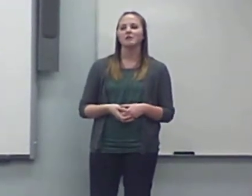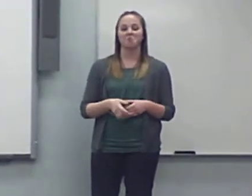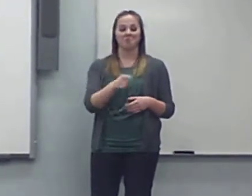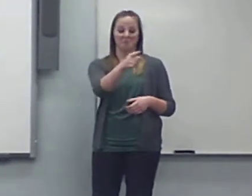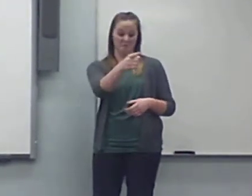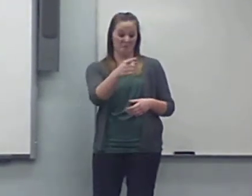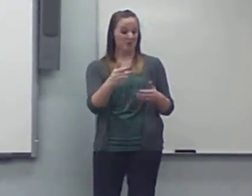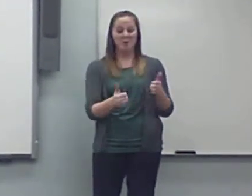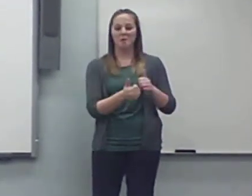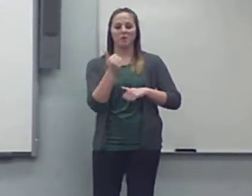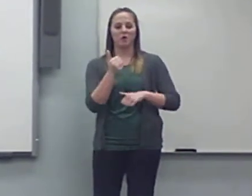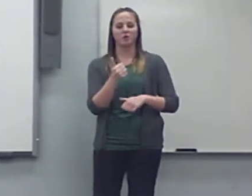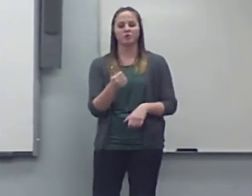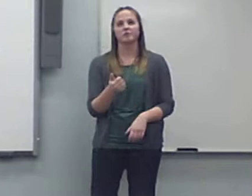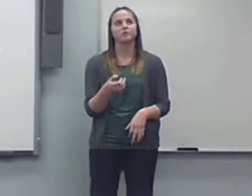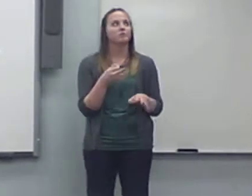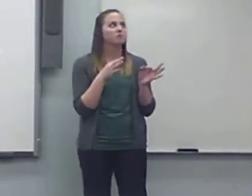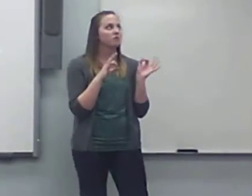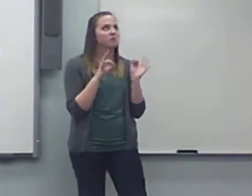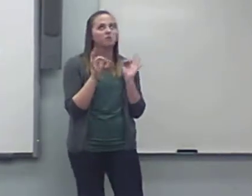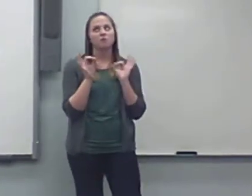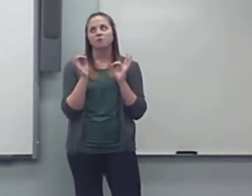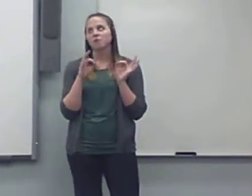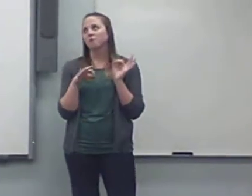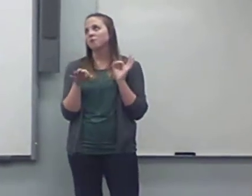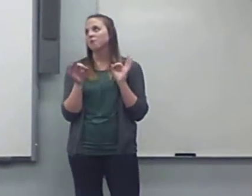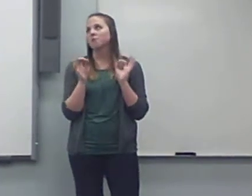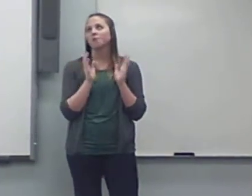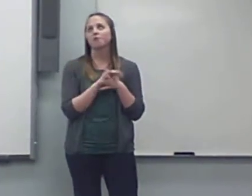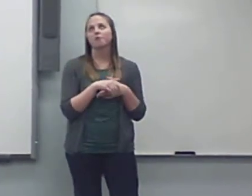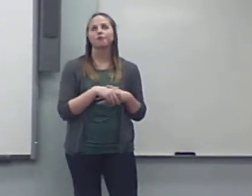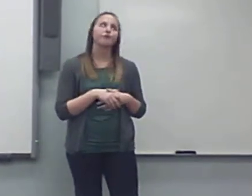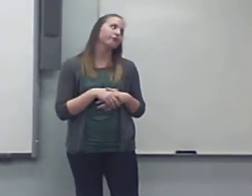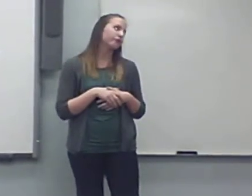look around, just looking around, just counting the